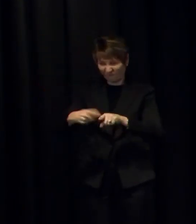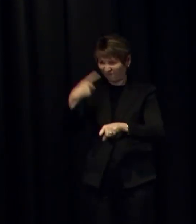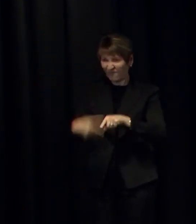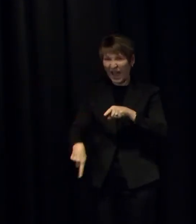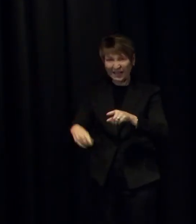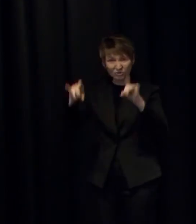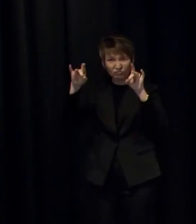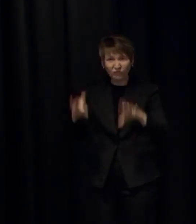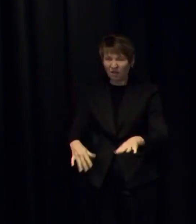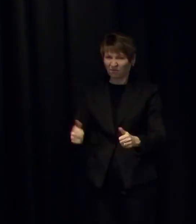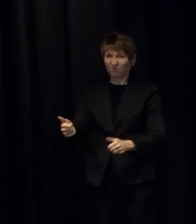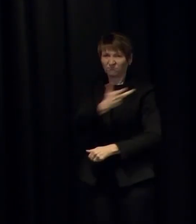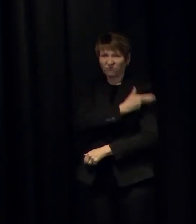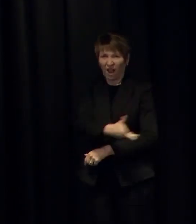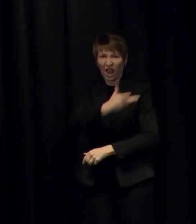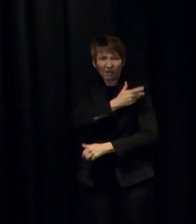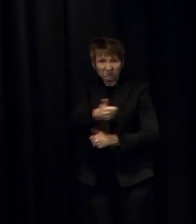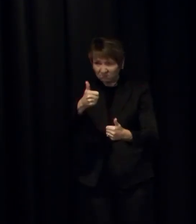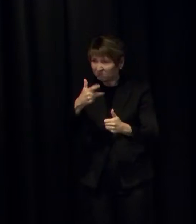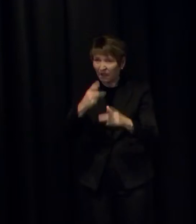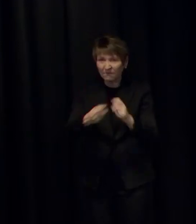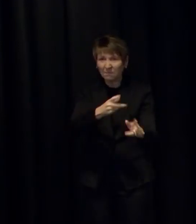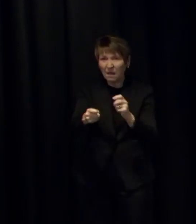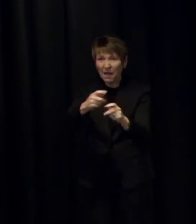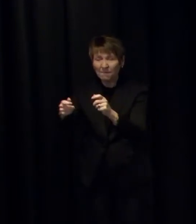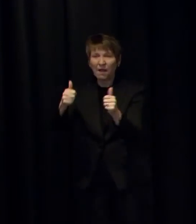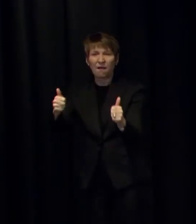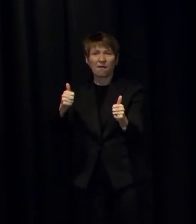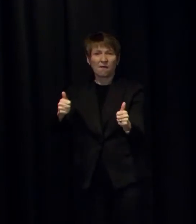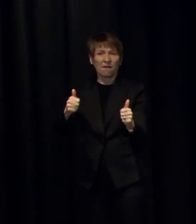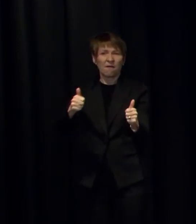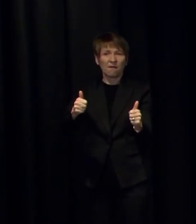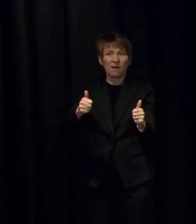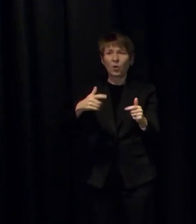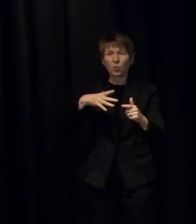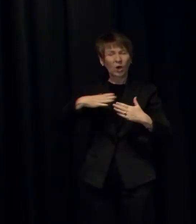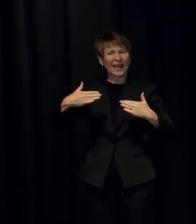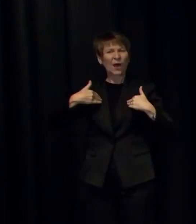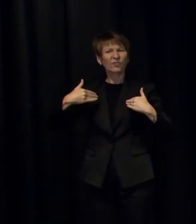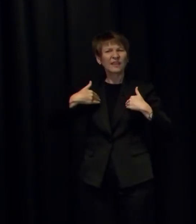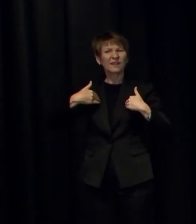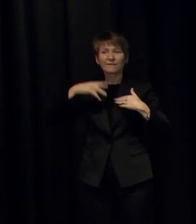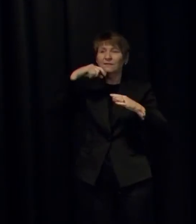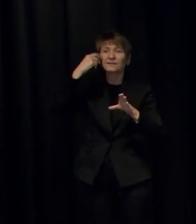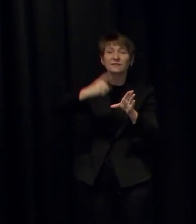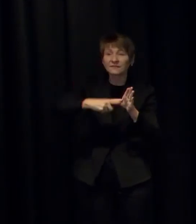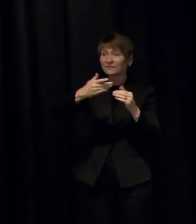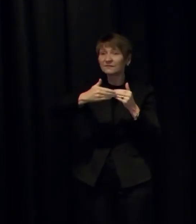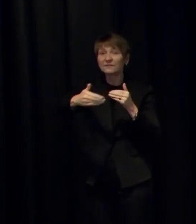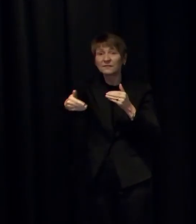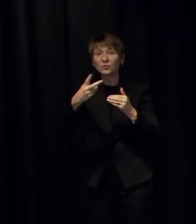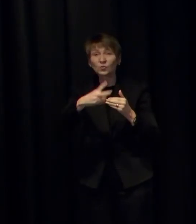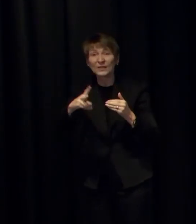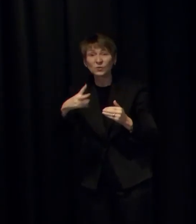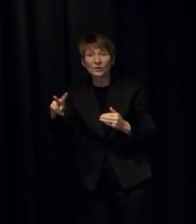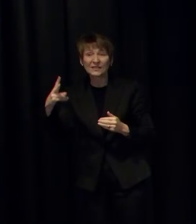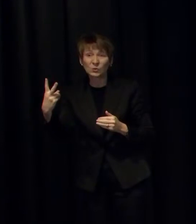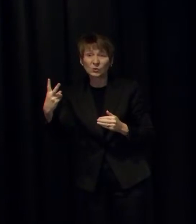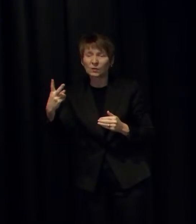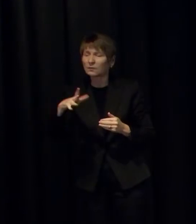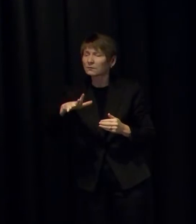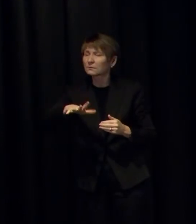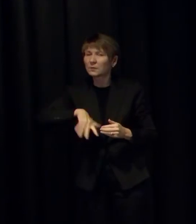not have to take backward steps through the end of this year and into 2022. It really is our ticket